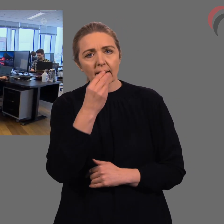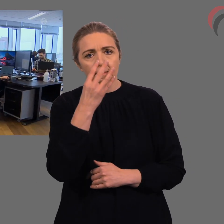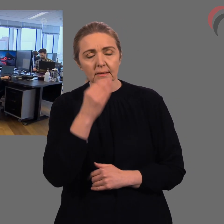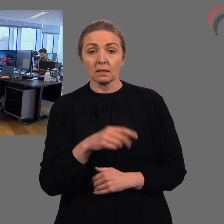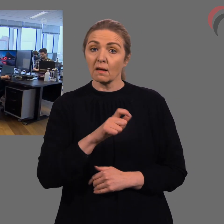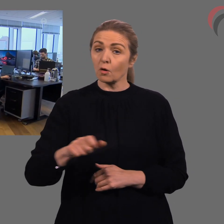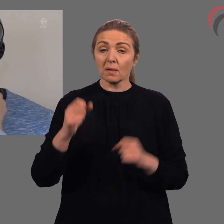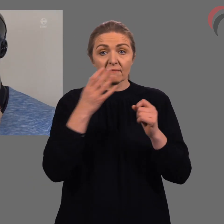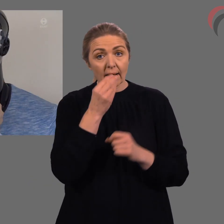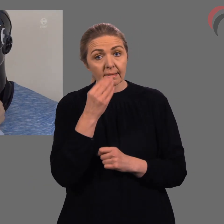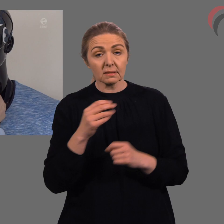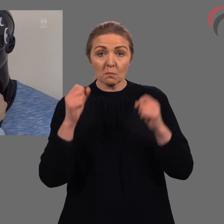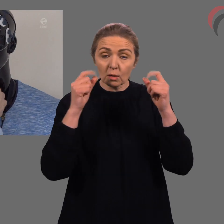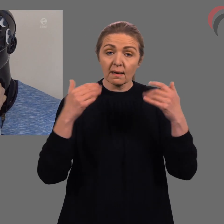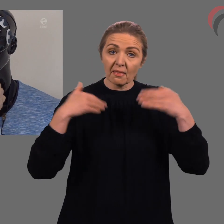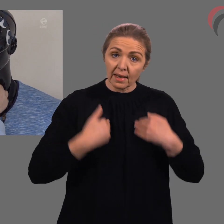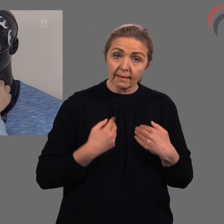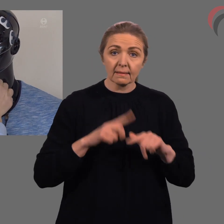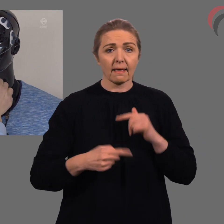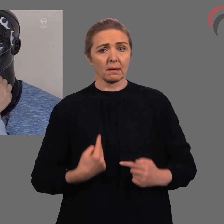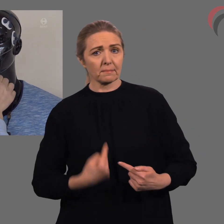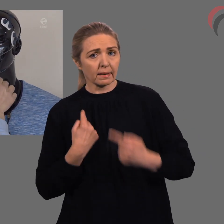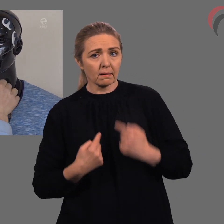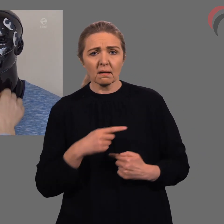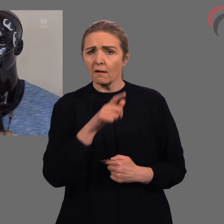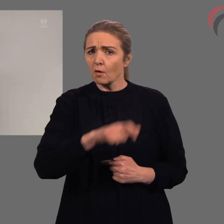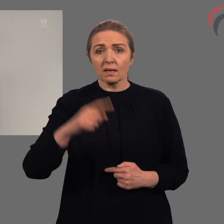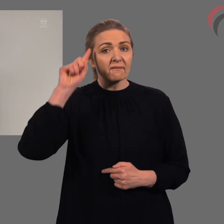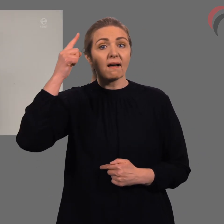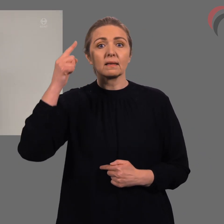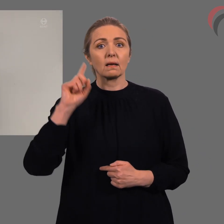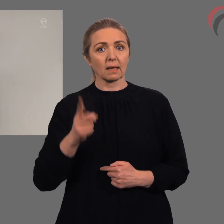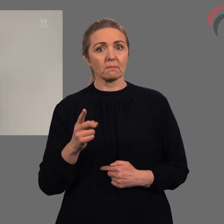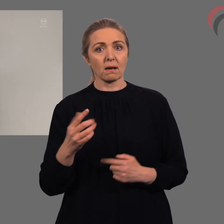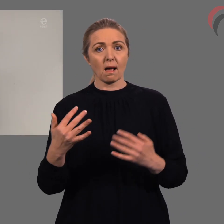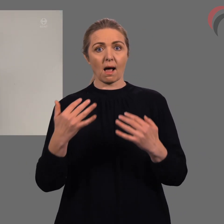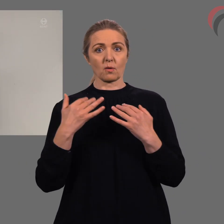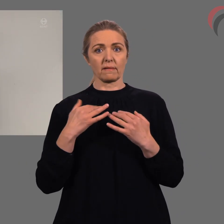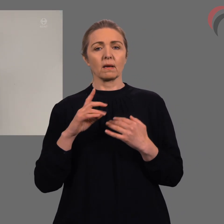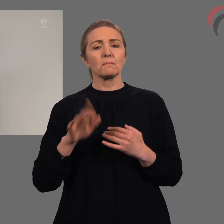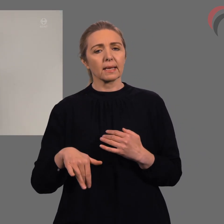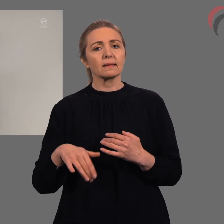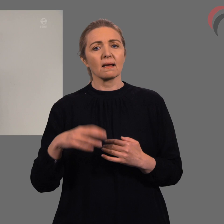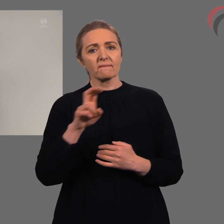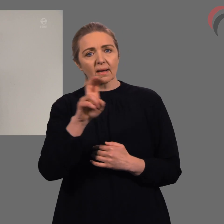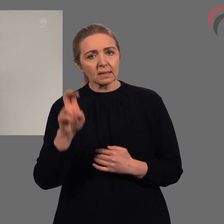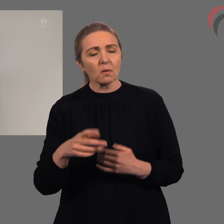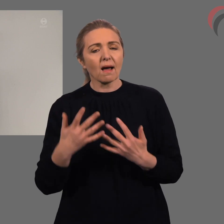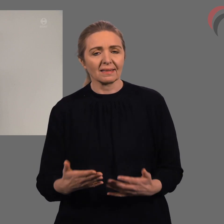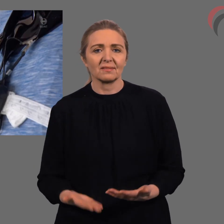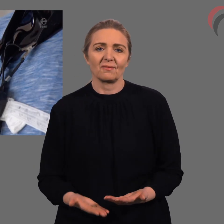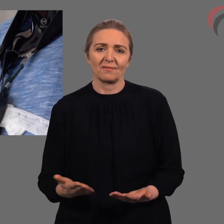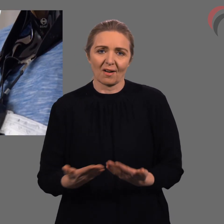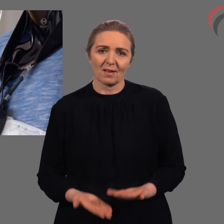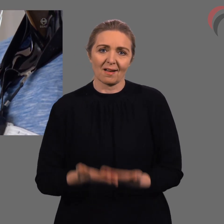að vera þreytt á morgnana eða finna fyrir pirringi án þess að átta sig á því að það sem að valda því sé undirliggjandi vandamál sem hægt sé að